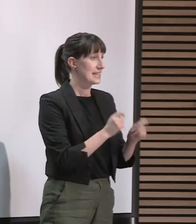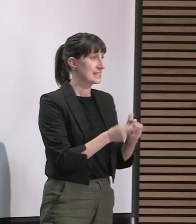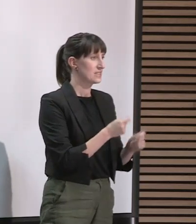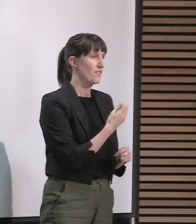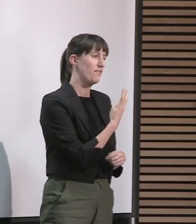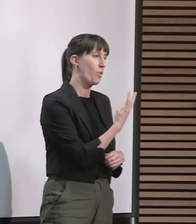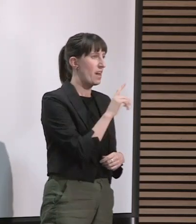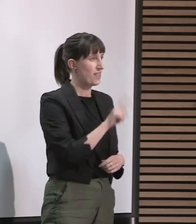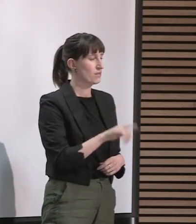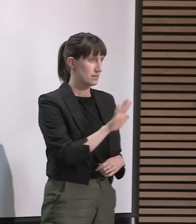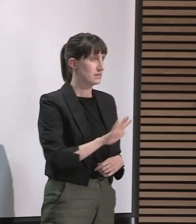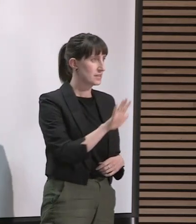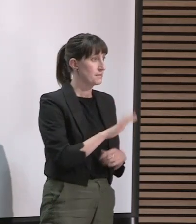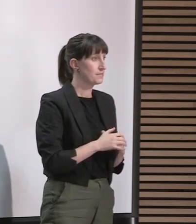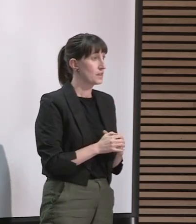date to